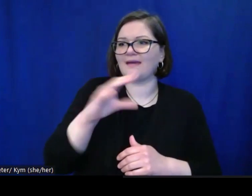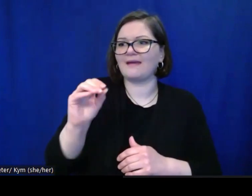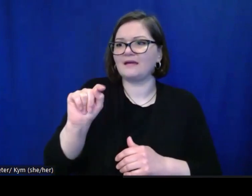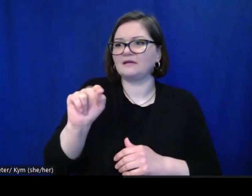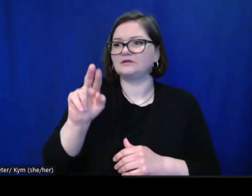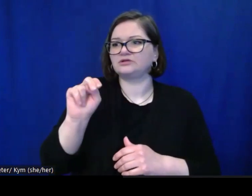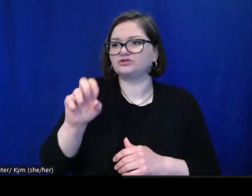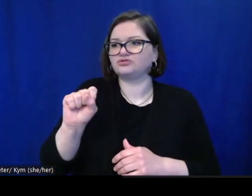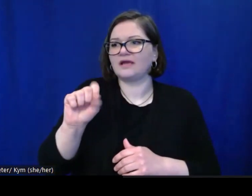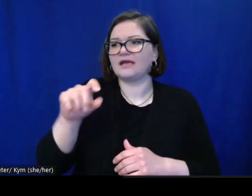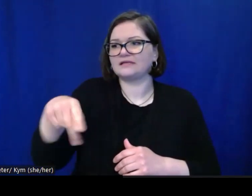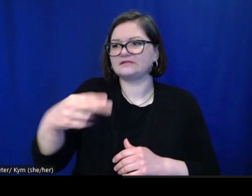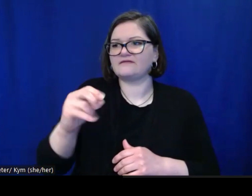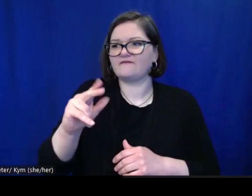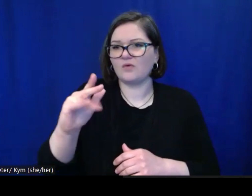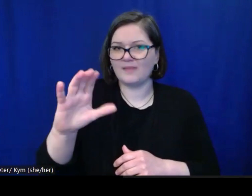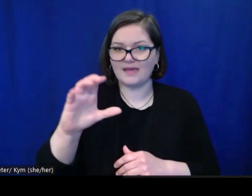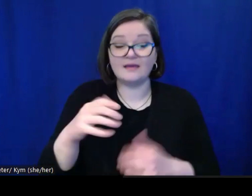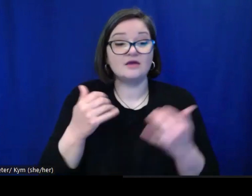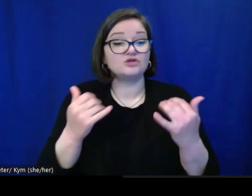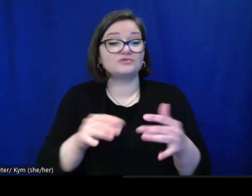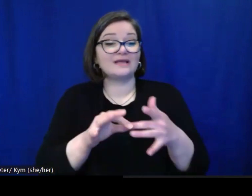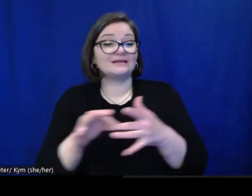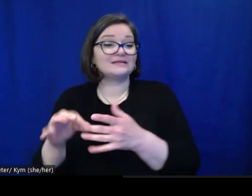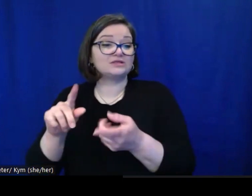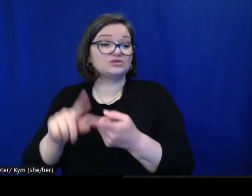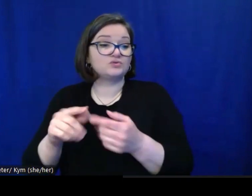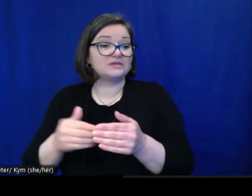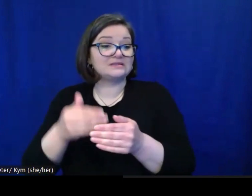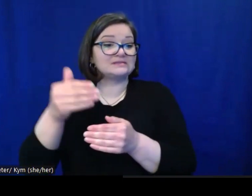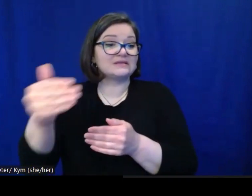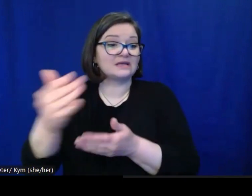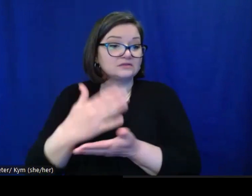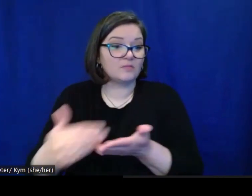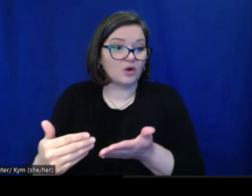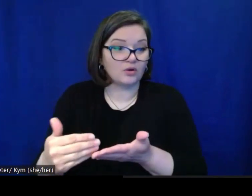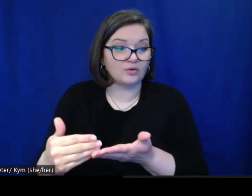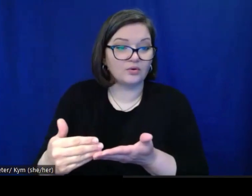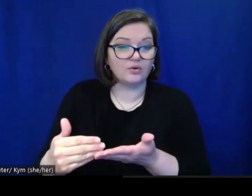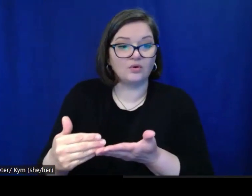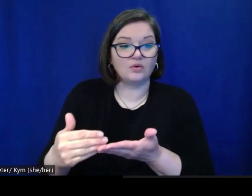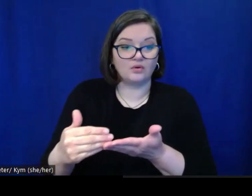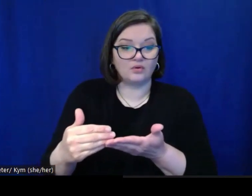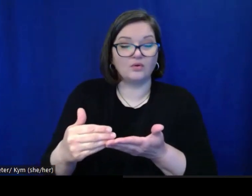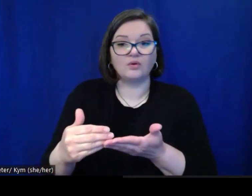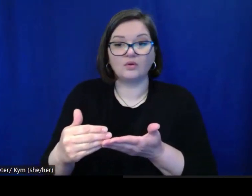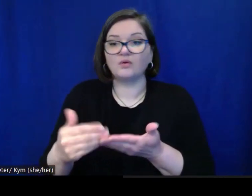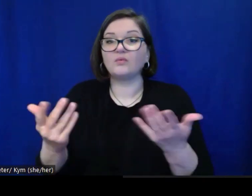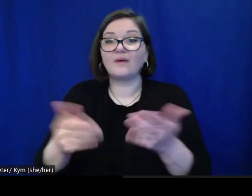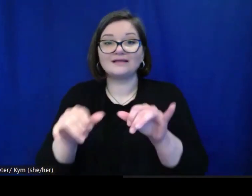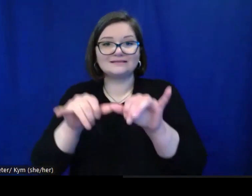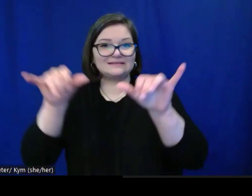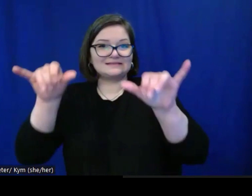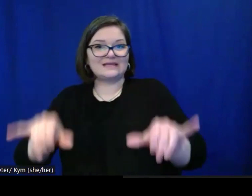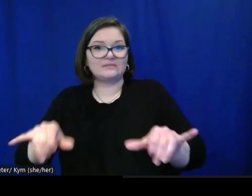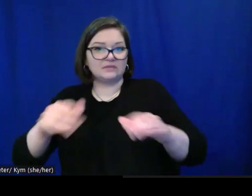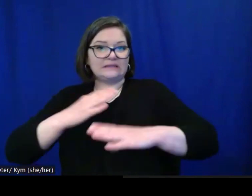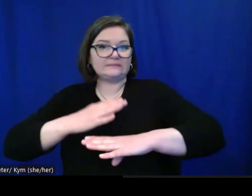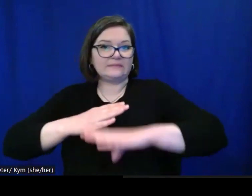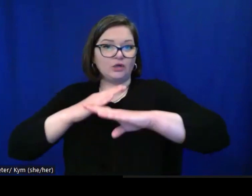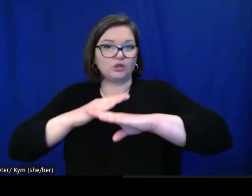So this takes me into the next portion, which is talking about systemic barriers. And I did